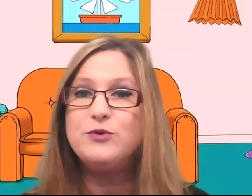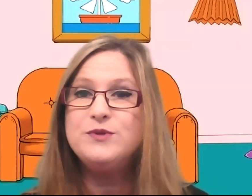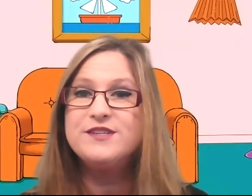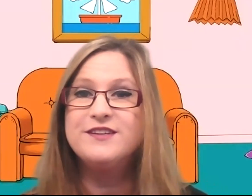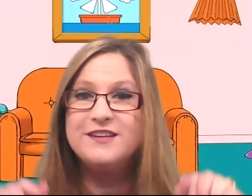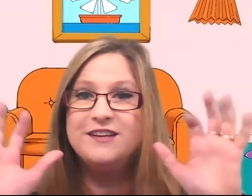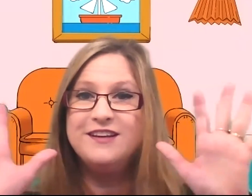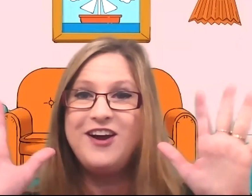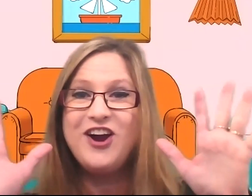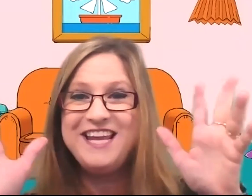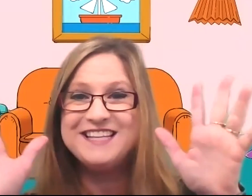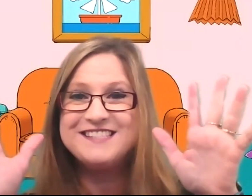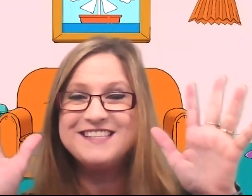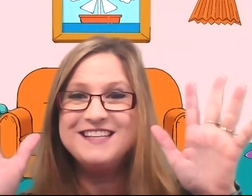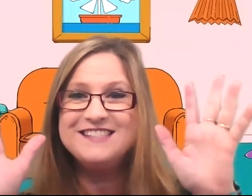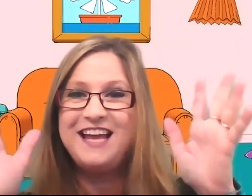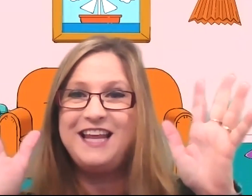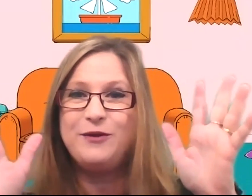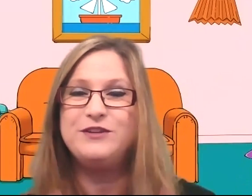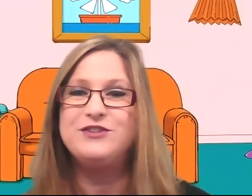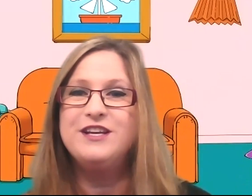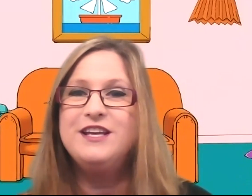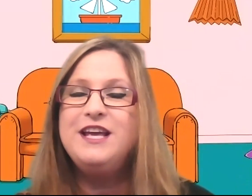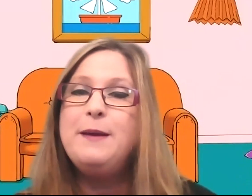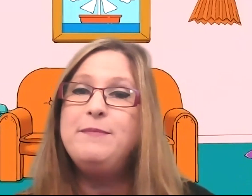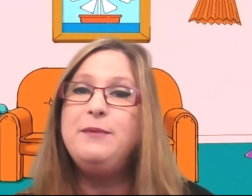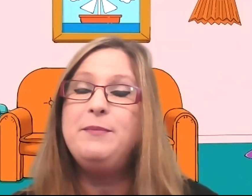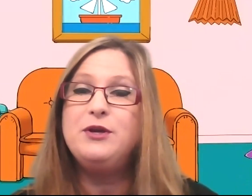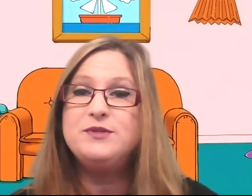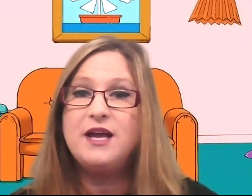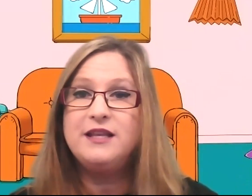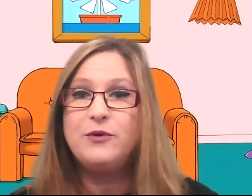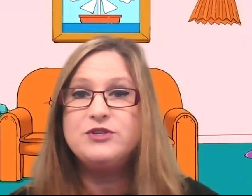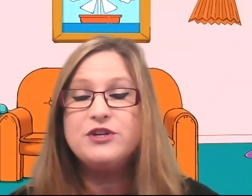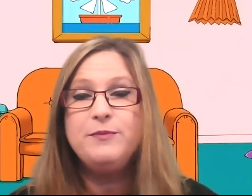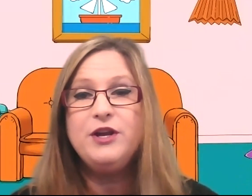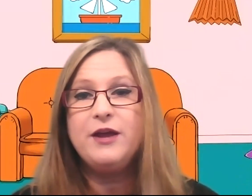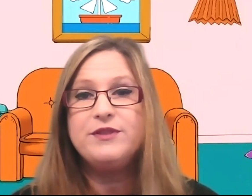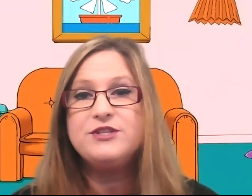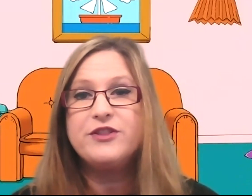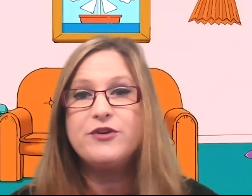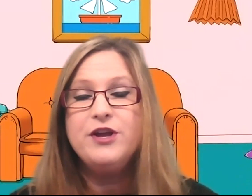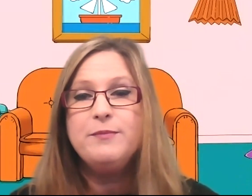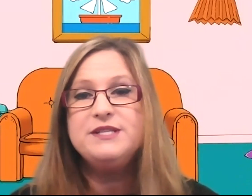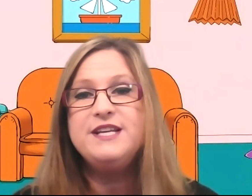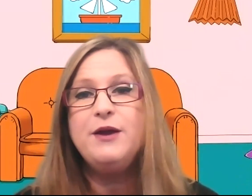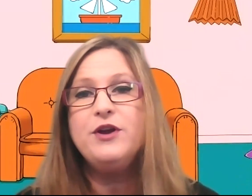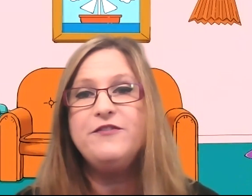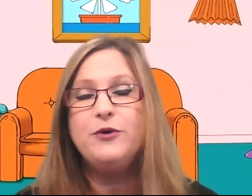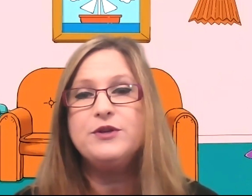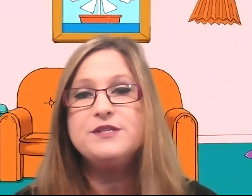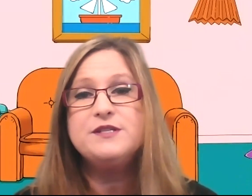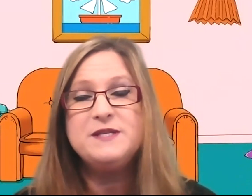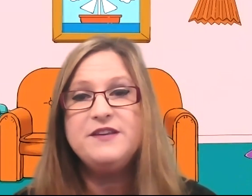we use our hands, sign language. Many people use sign language to communicate with each other, but today we're